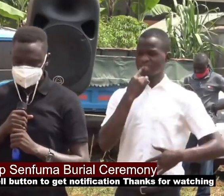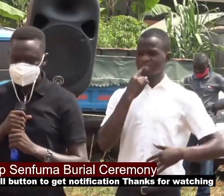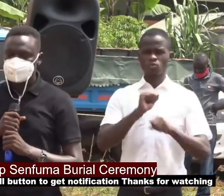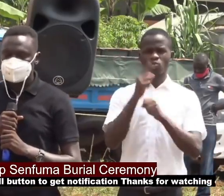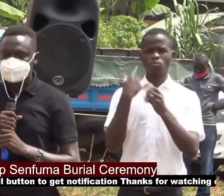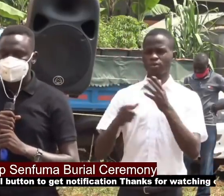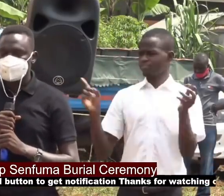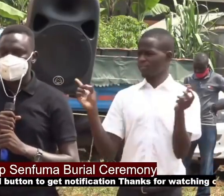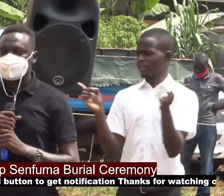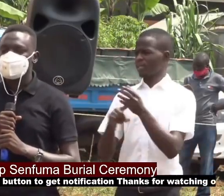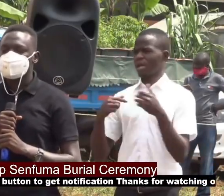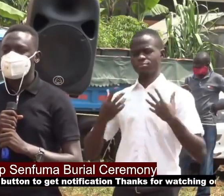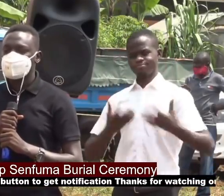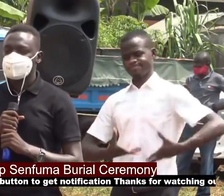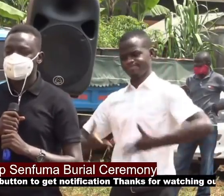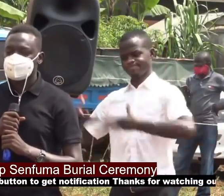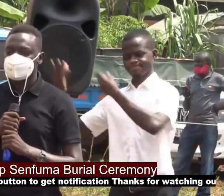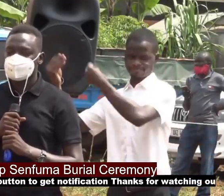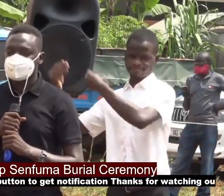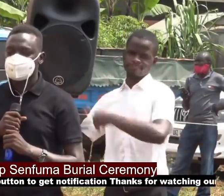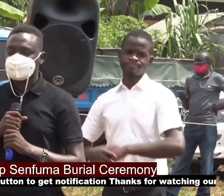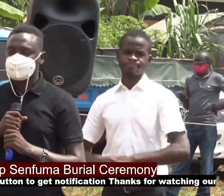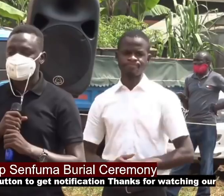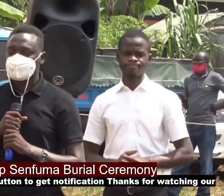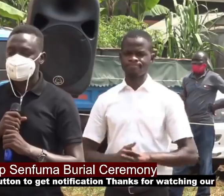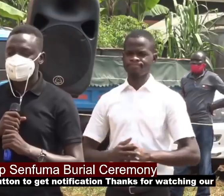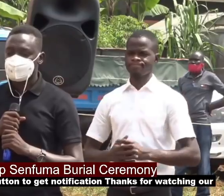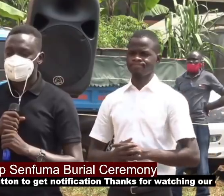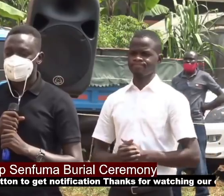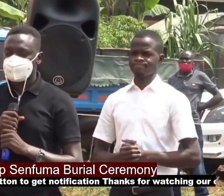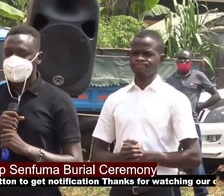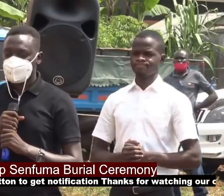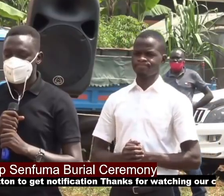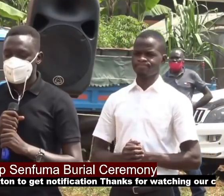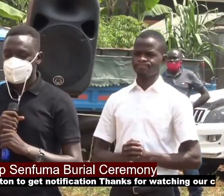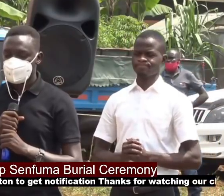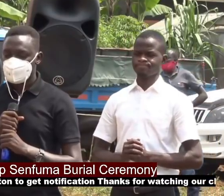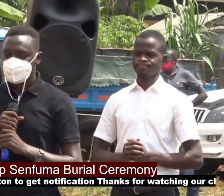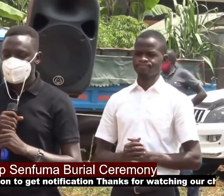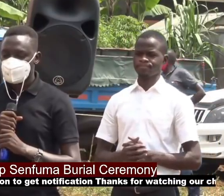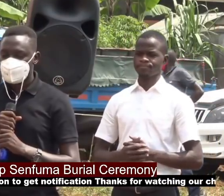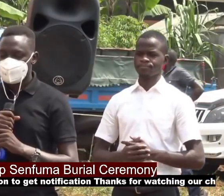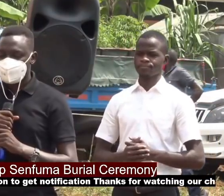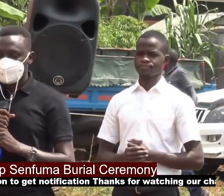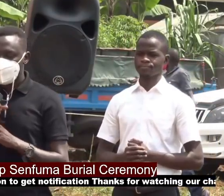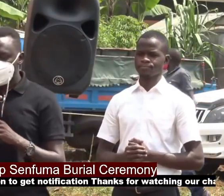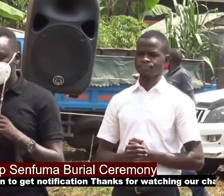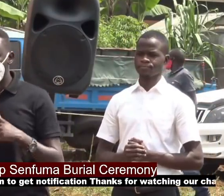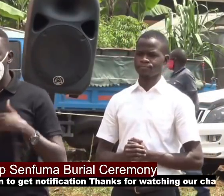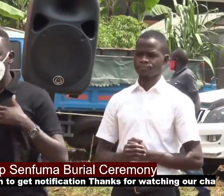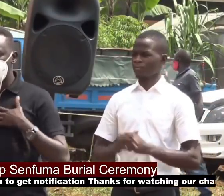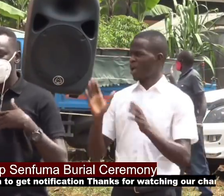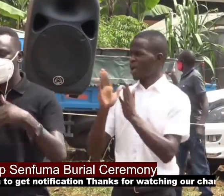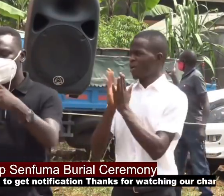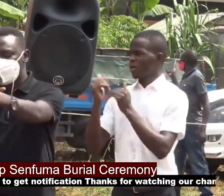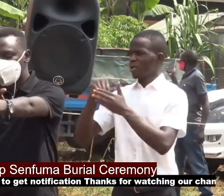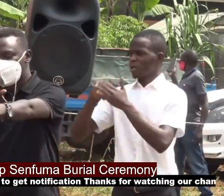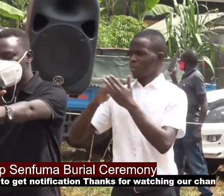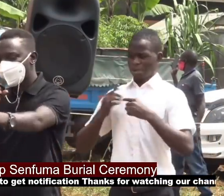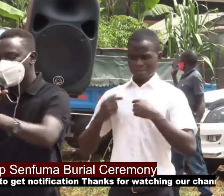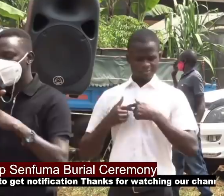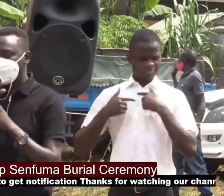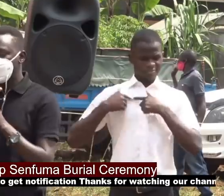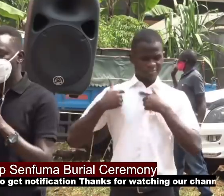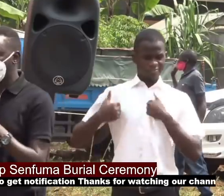stone casts you to the right, then you become so excited, and then those in white come and take you. Umutima ni manya